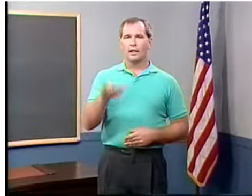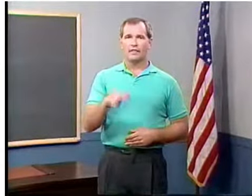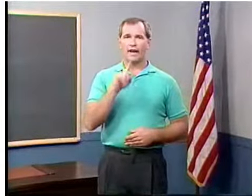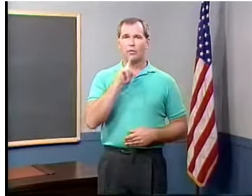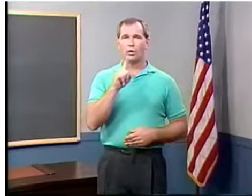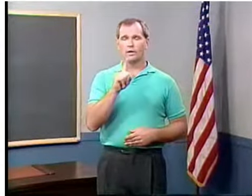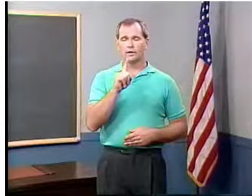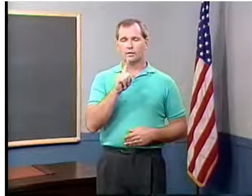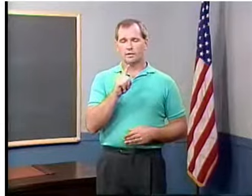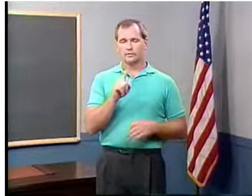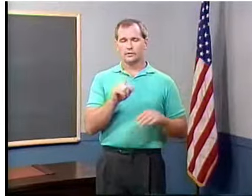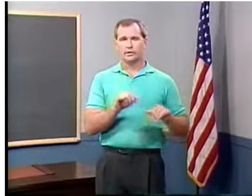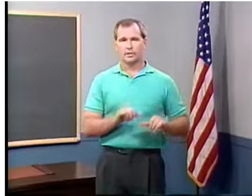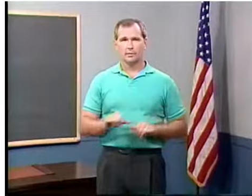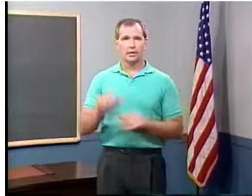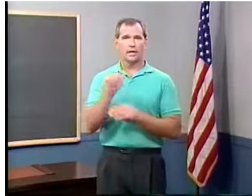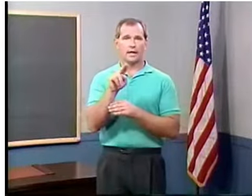dug up all of my flowers.